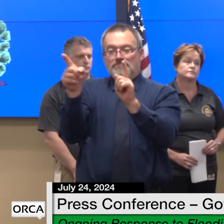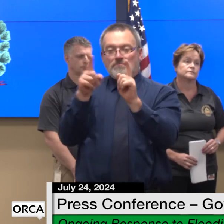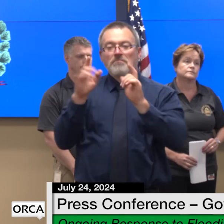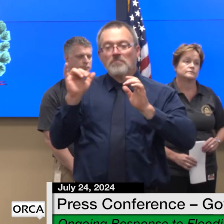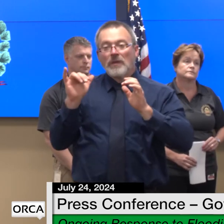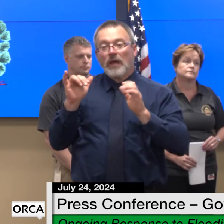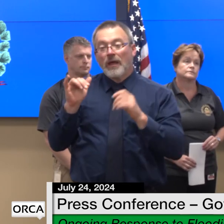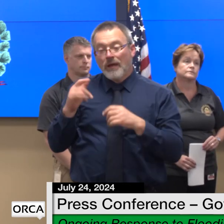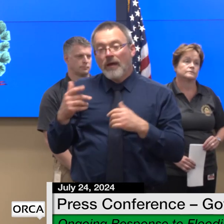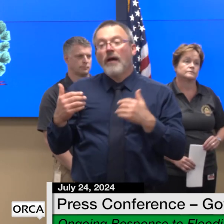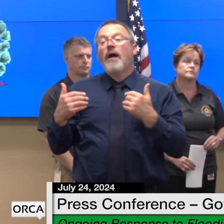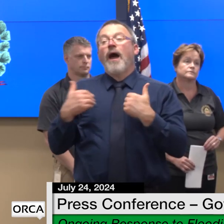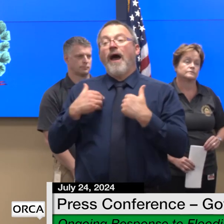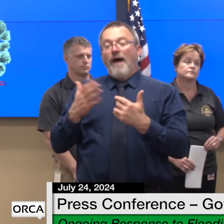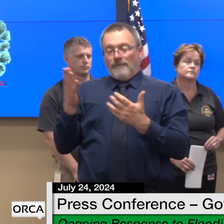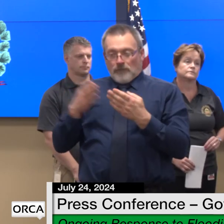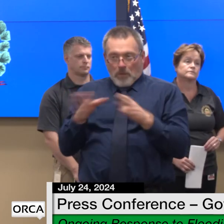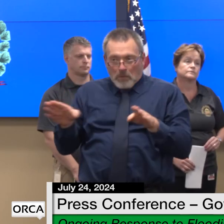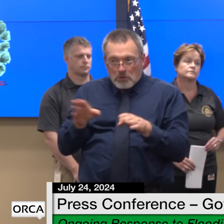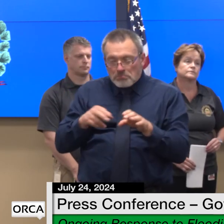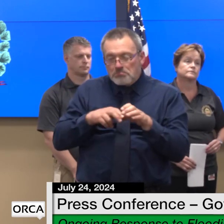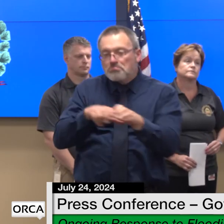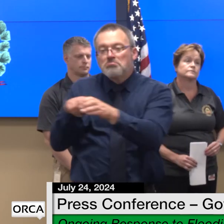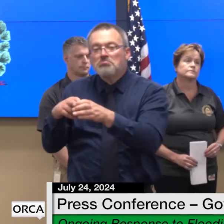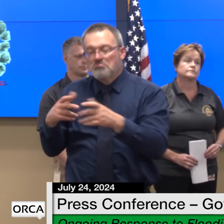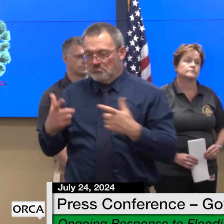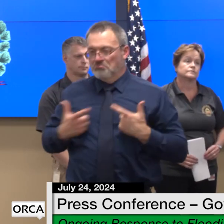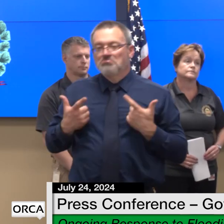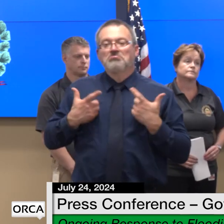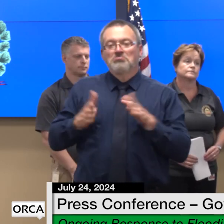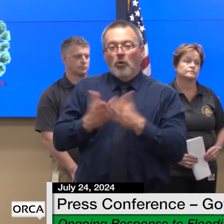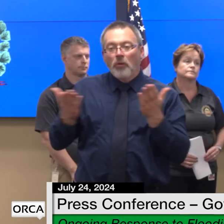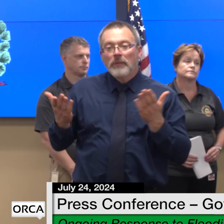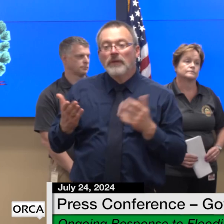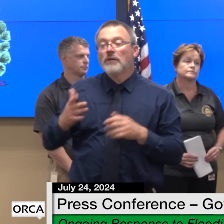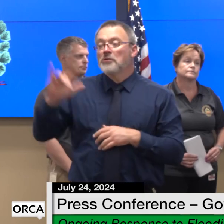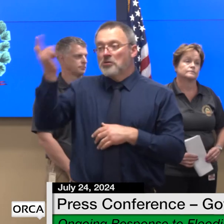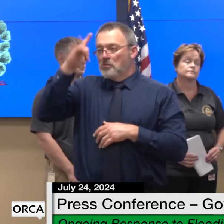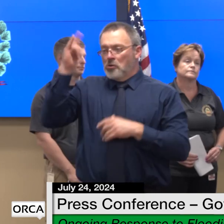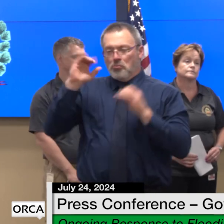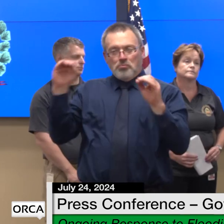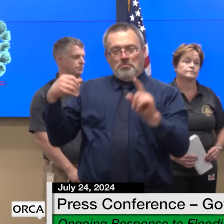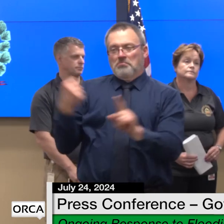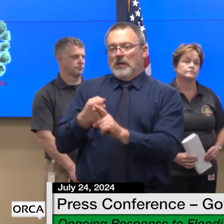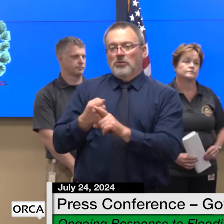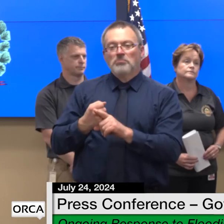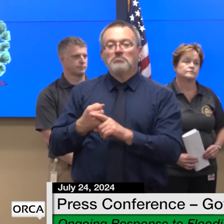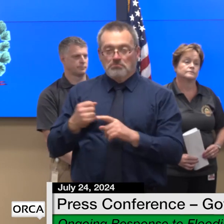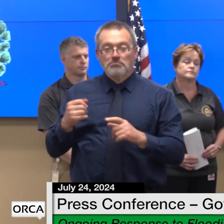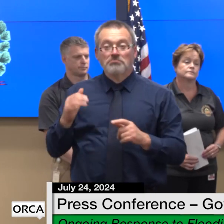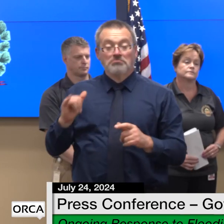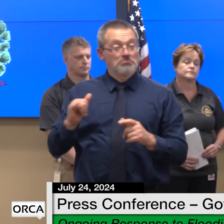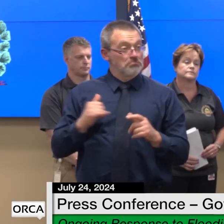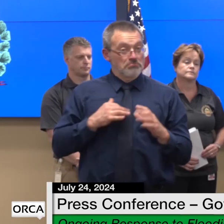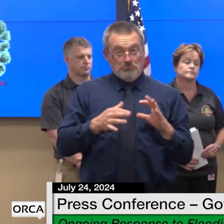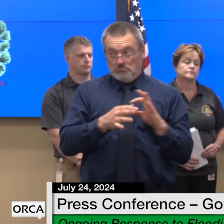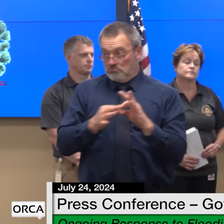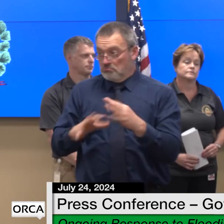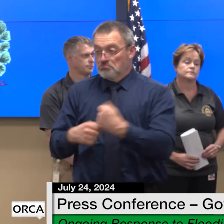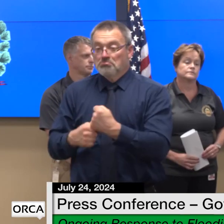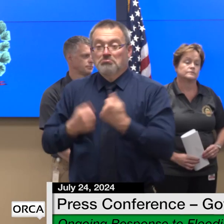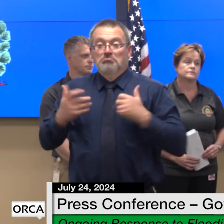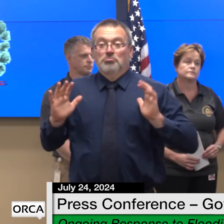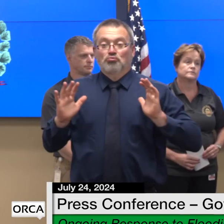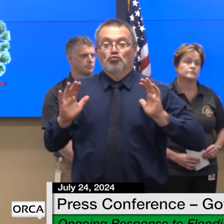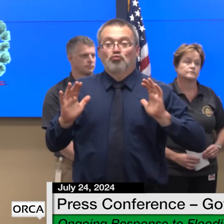scheduled, and there are no issues with state-run airports. That concludes my remarks. I too will be here for